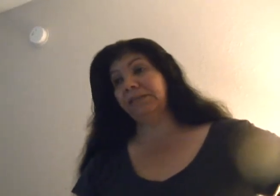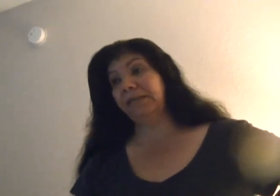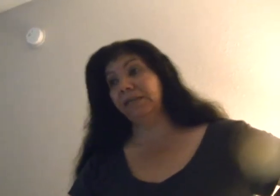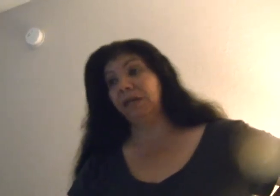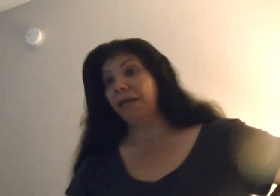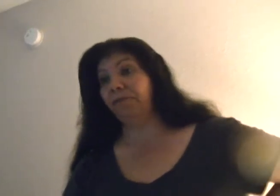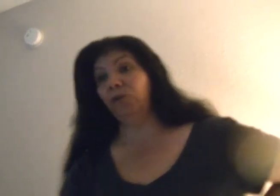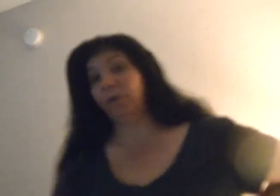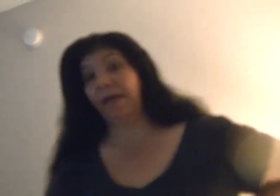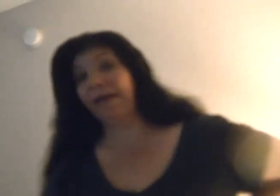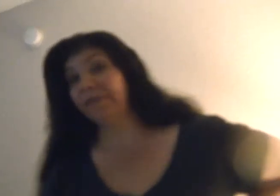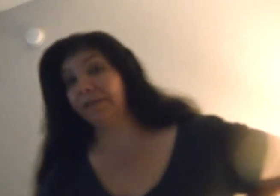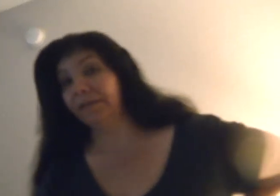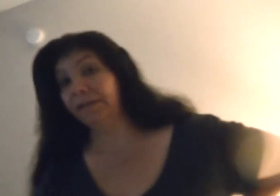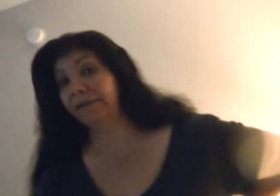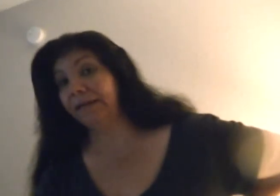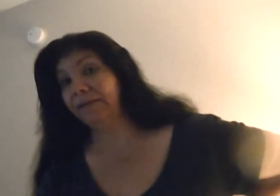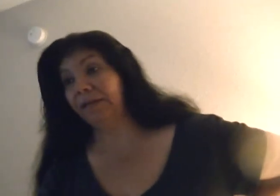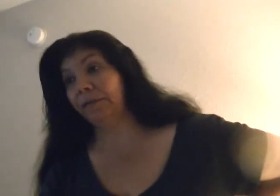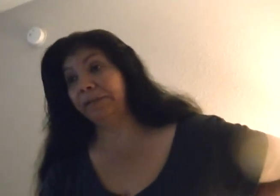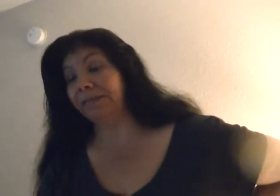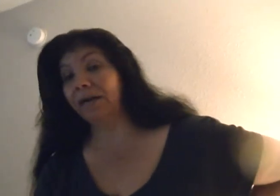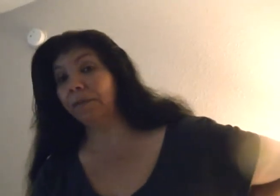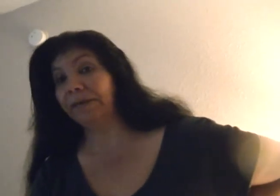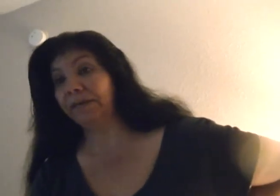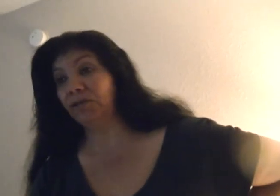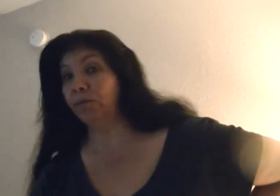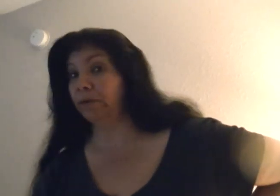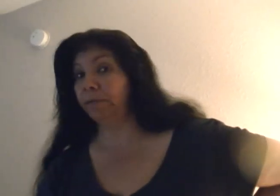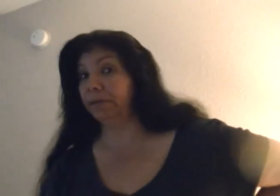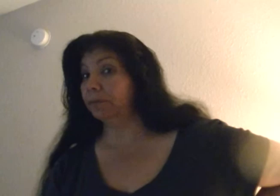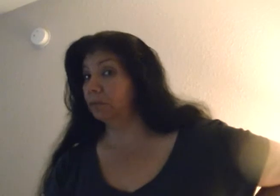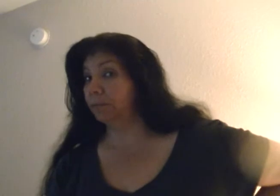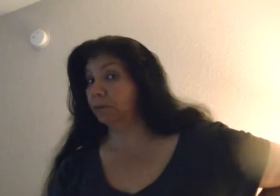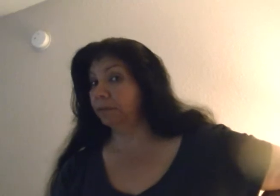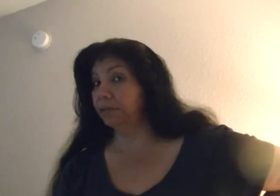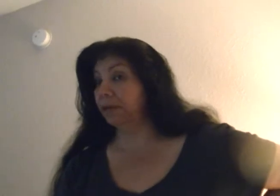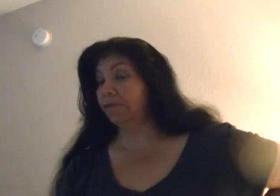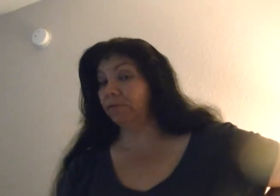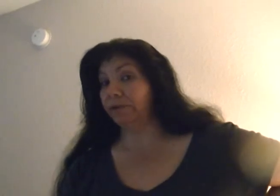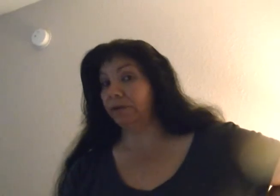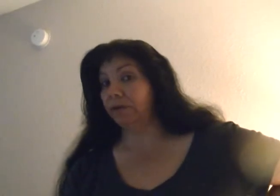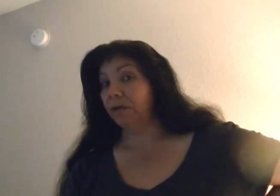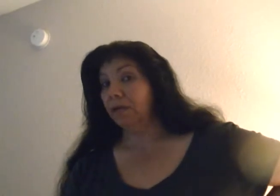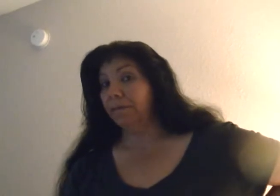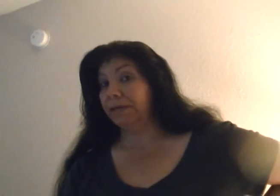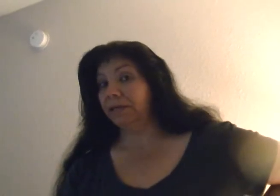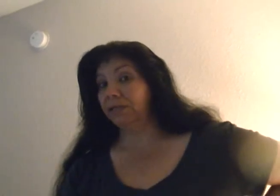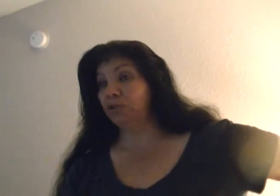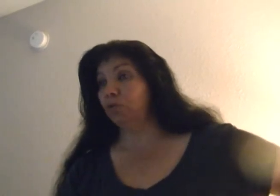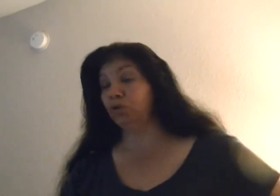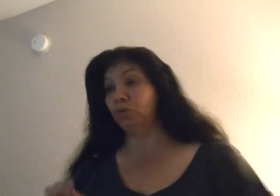says if you don't have anything like that and the enemy's not coming against you, you better be careful there, because you